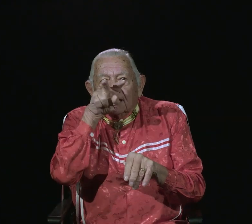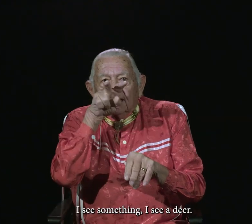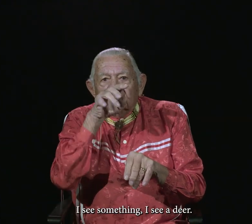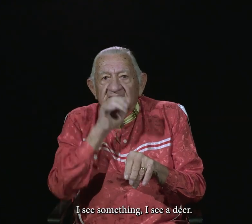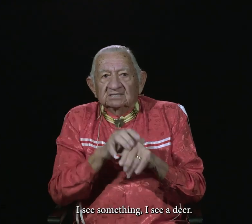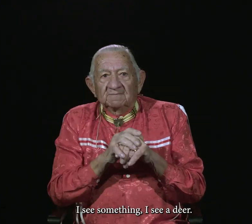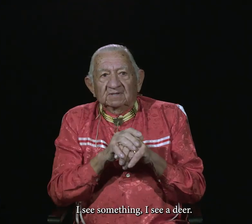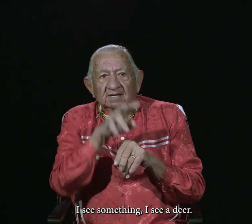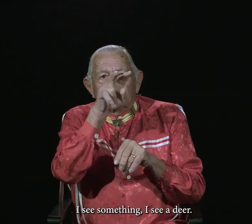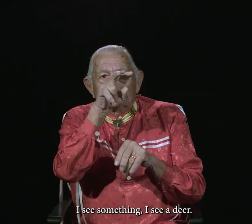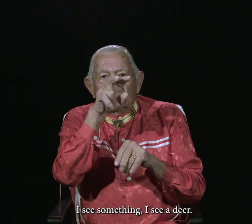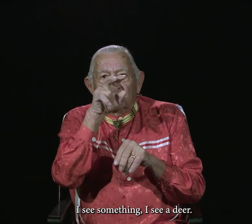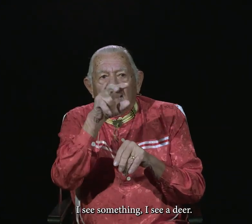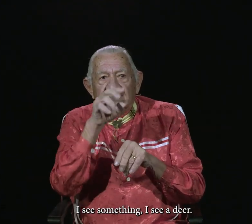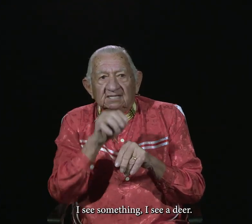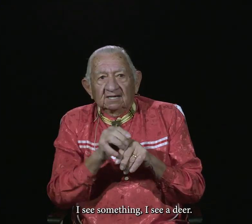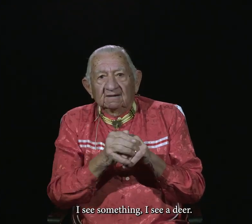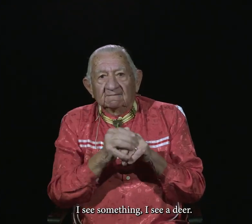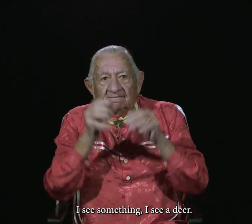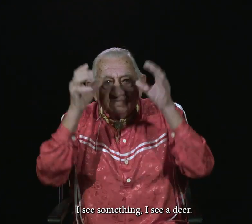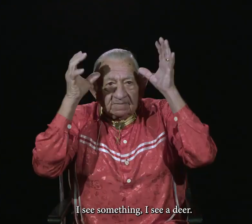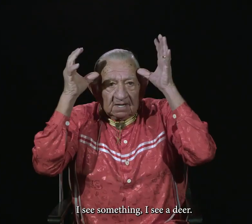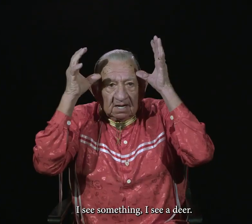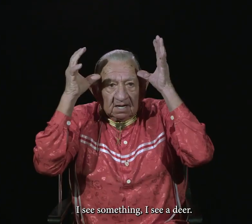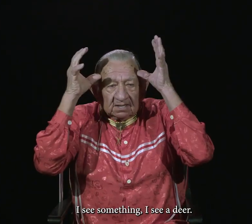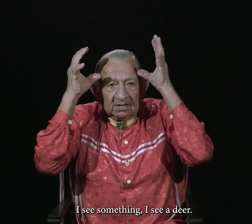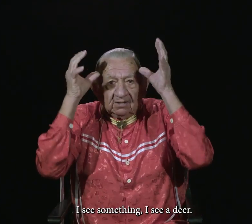I see something. I see a deer."